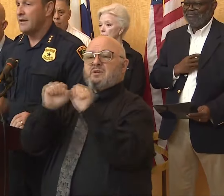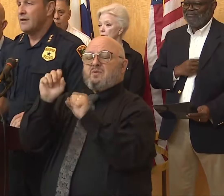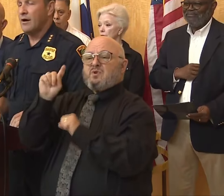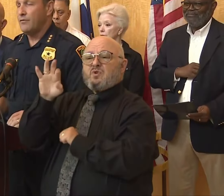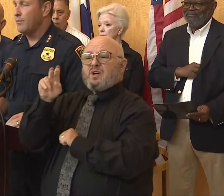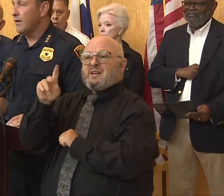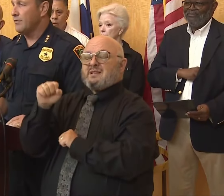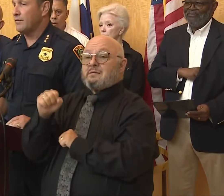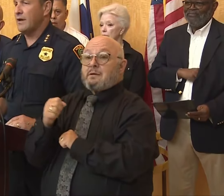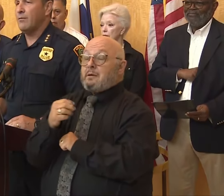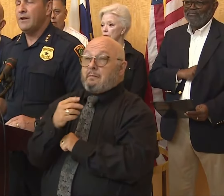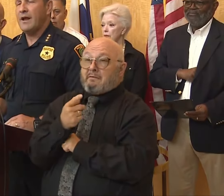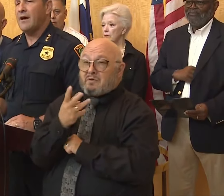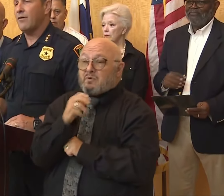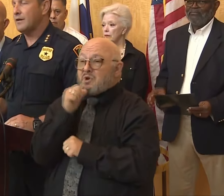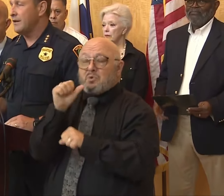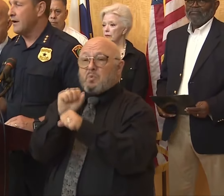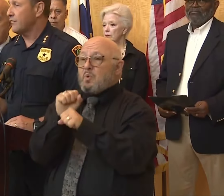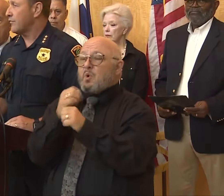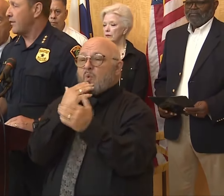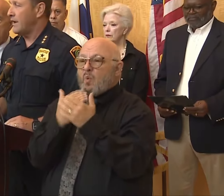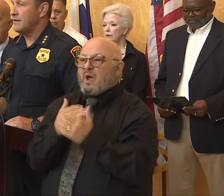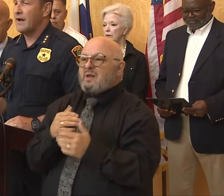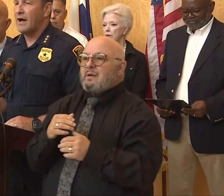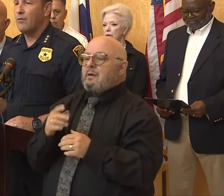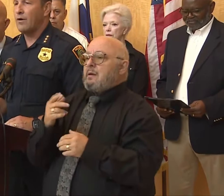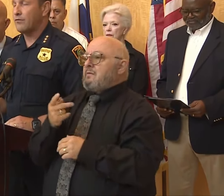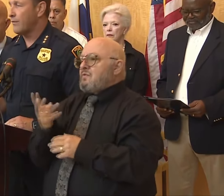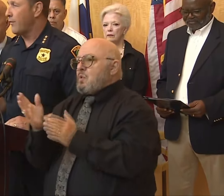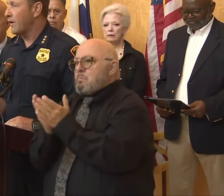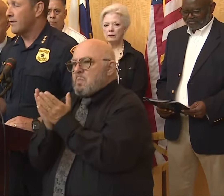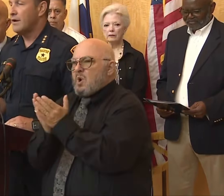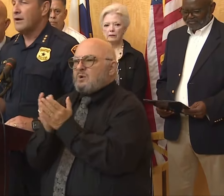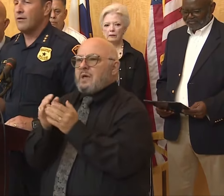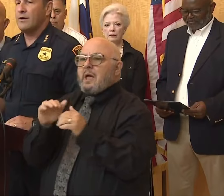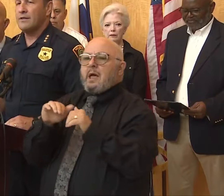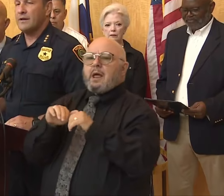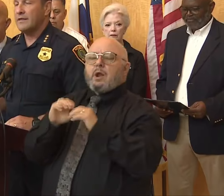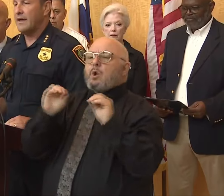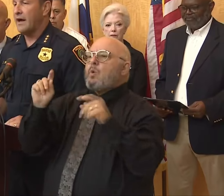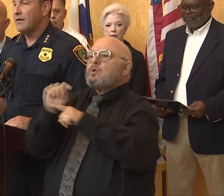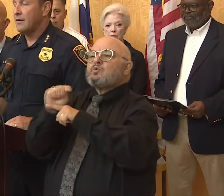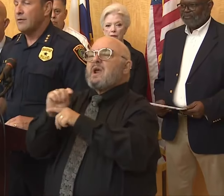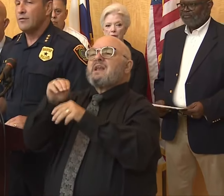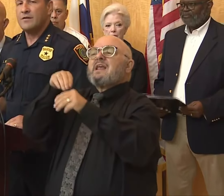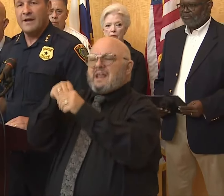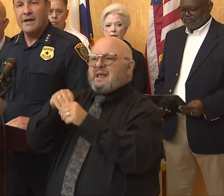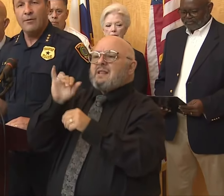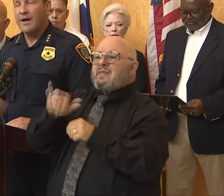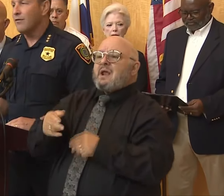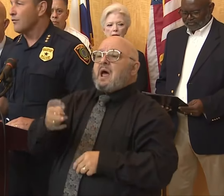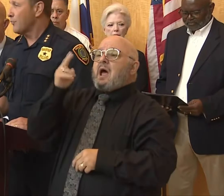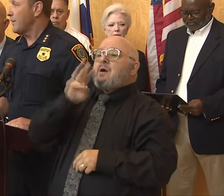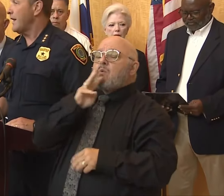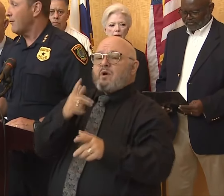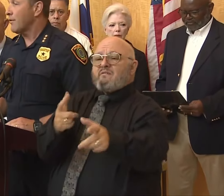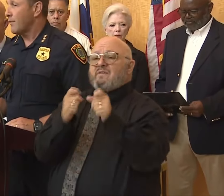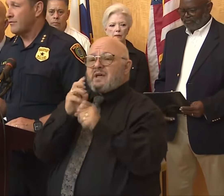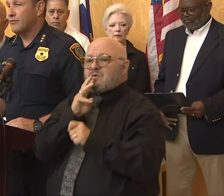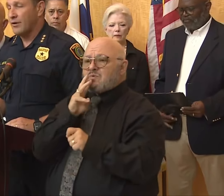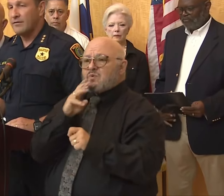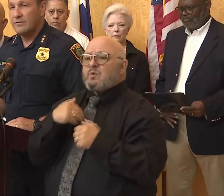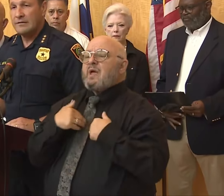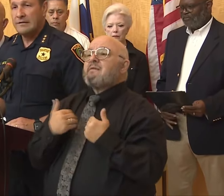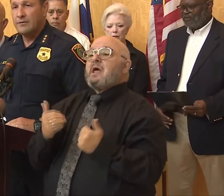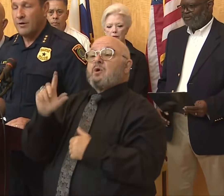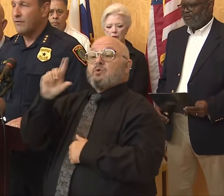had a few boats, and we didn't have hardly any officers trained in high water, swift water, or anything like that. Well, today we have over 20 high water